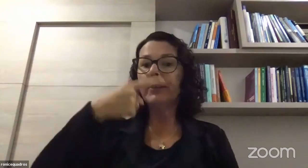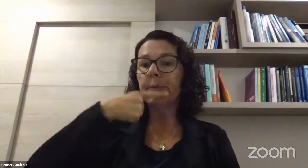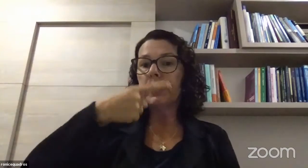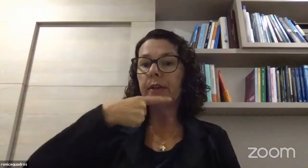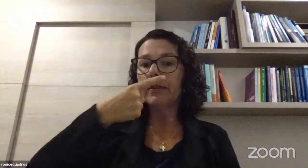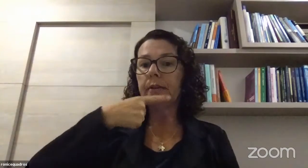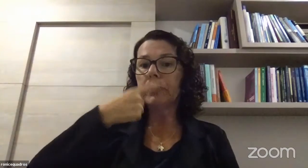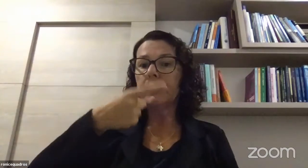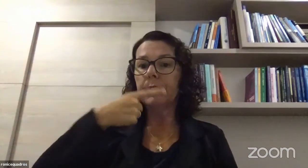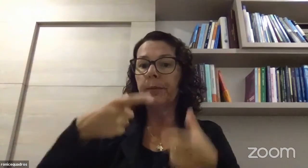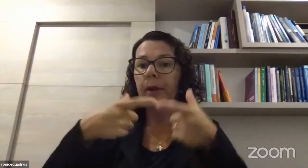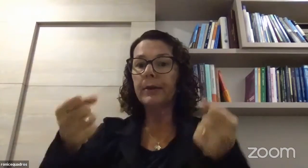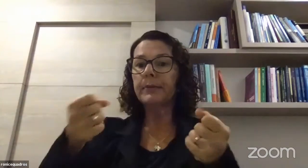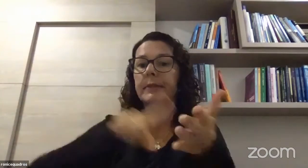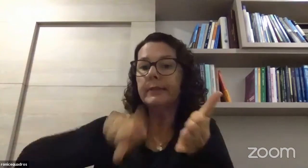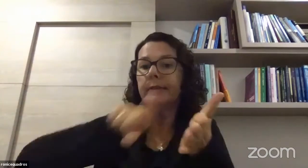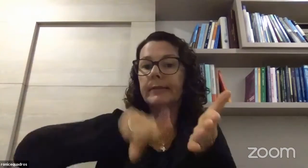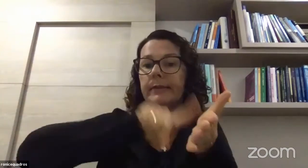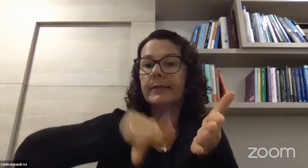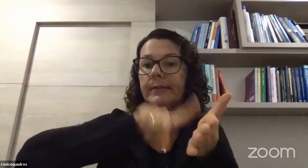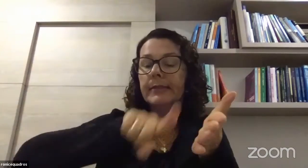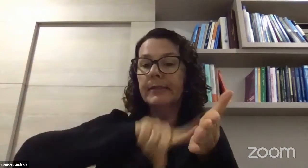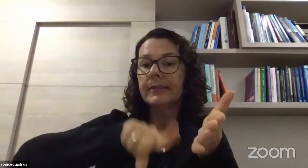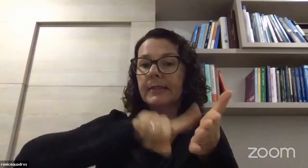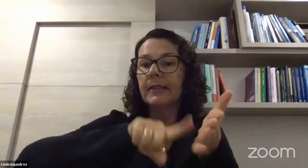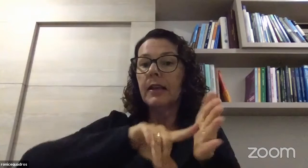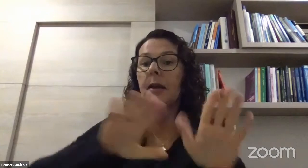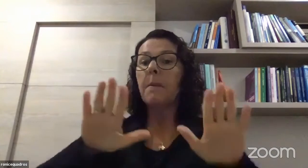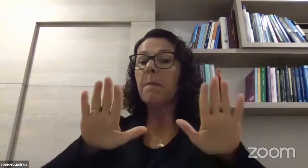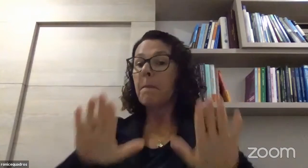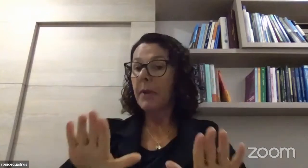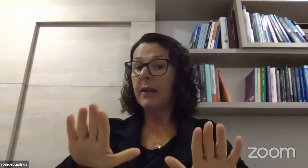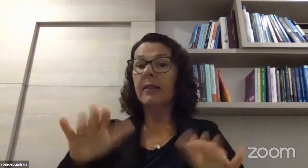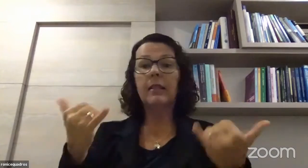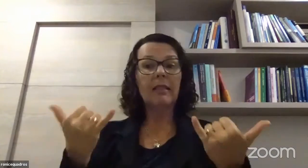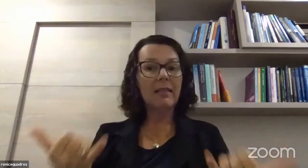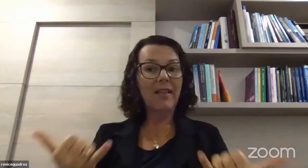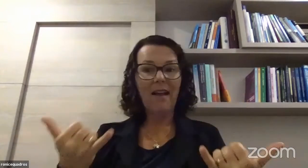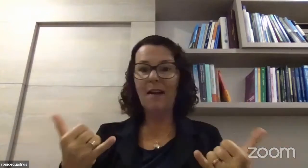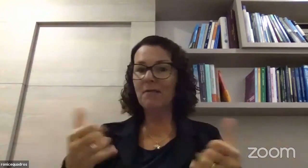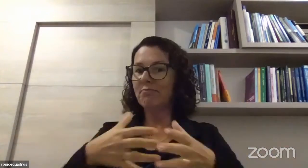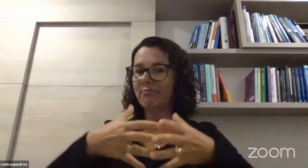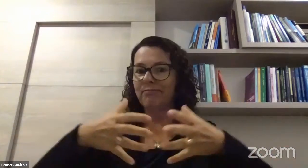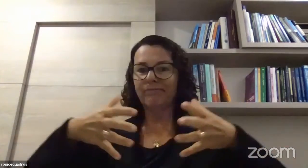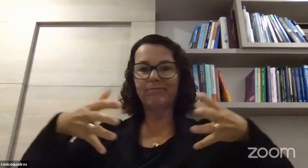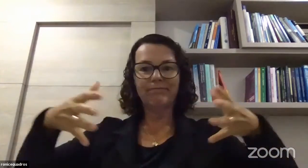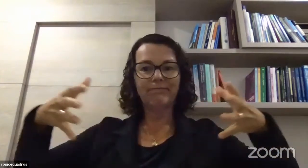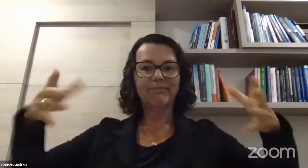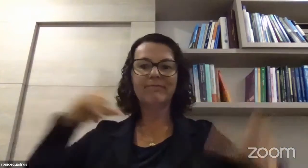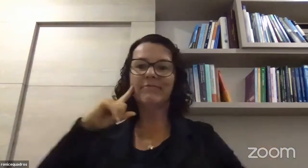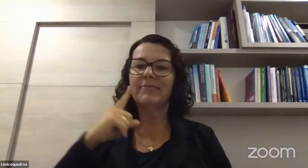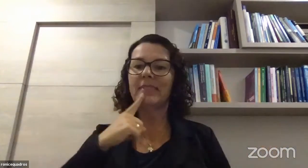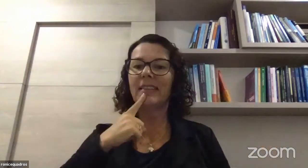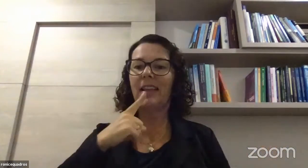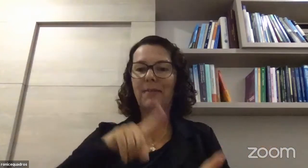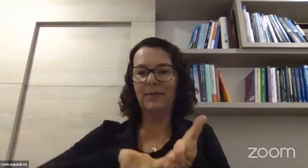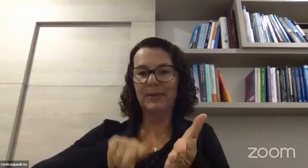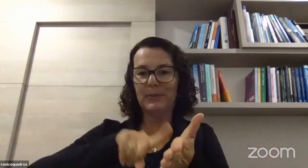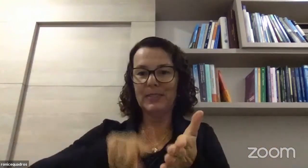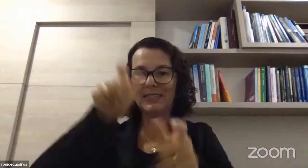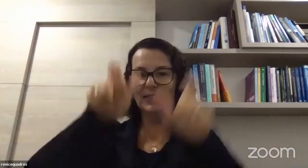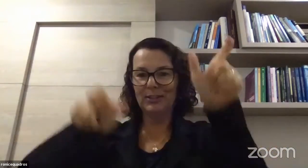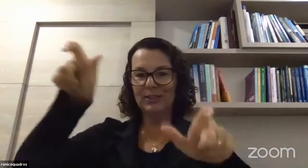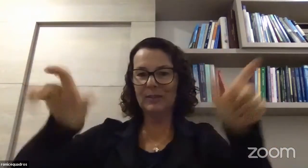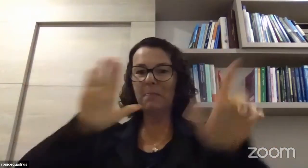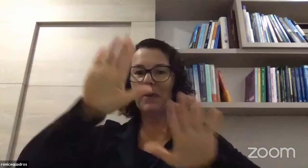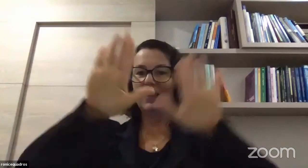We saw before that it was always hearing linguists researching sign language, but now the